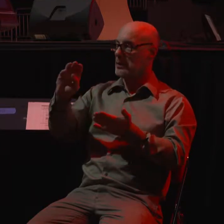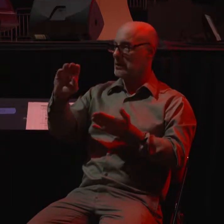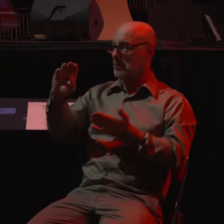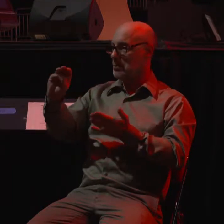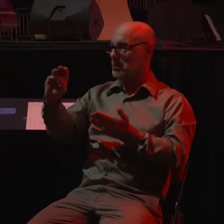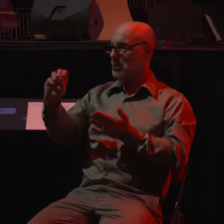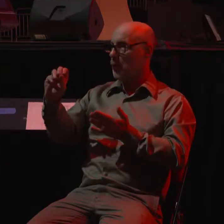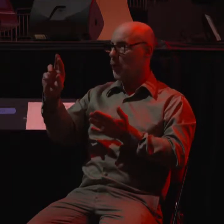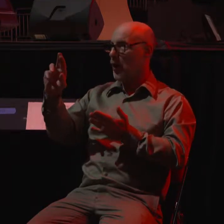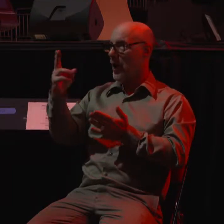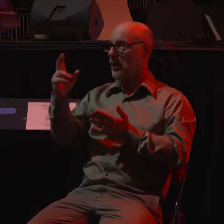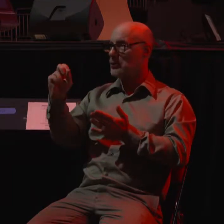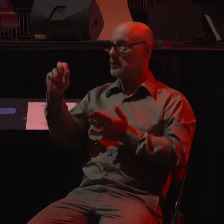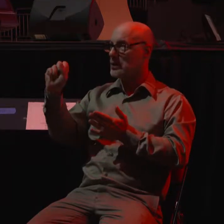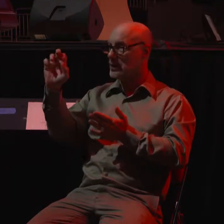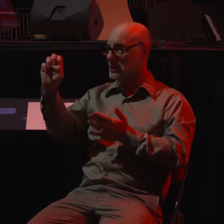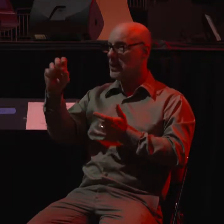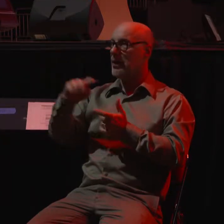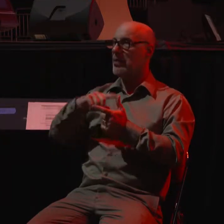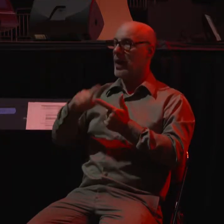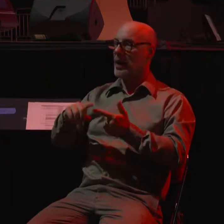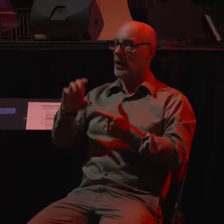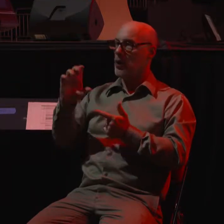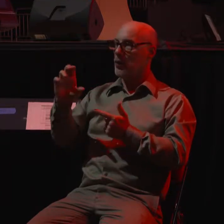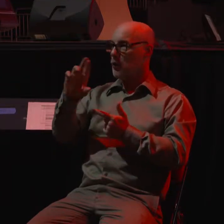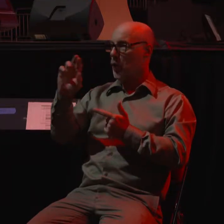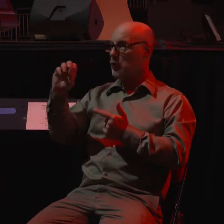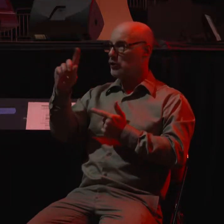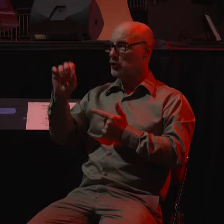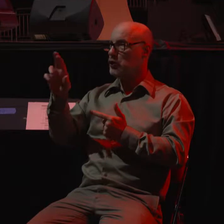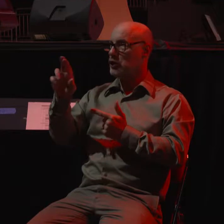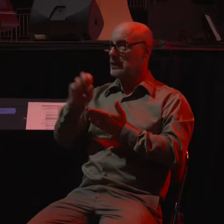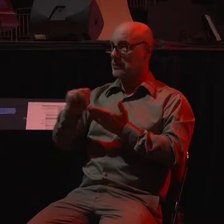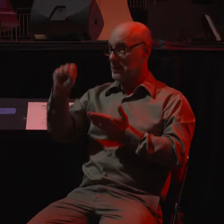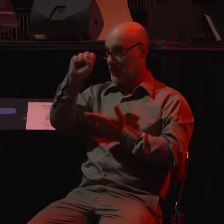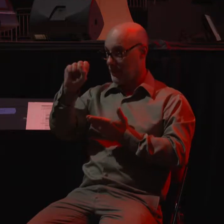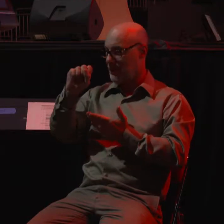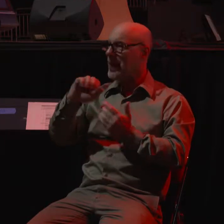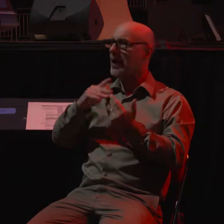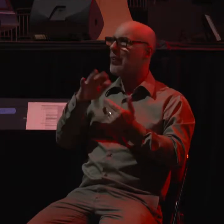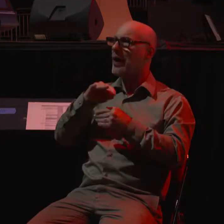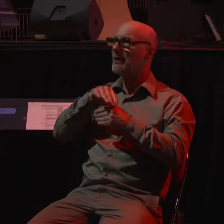so on. So talk about how those experiences shaped Dr. King. Okay, so